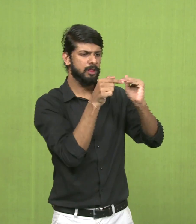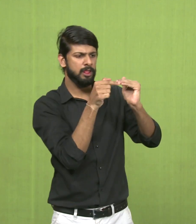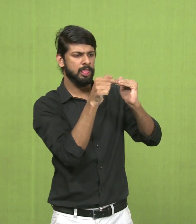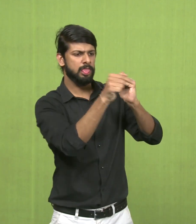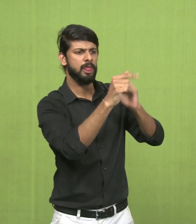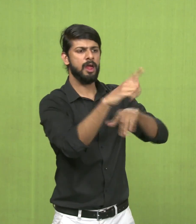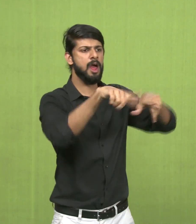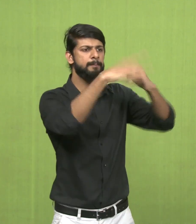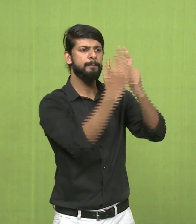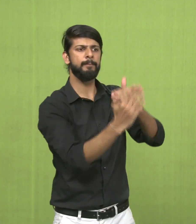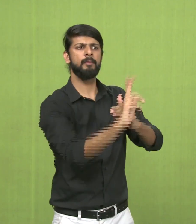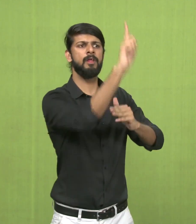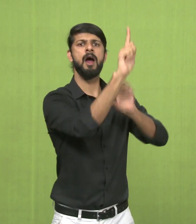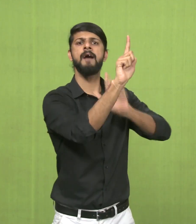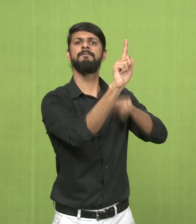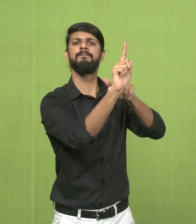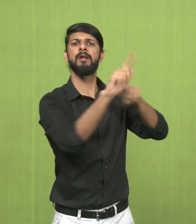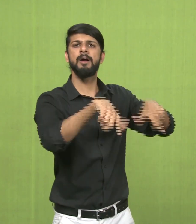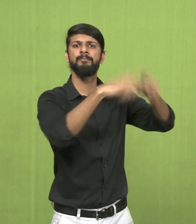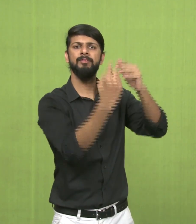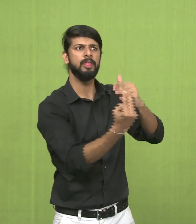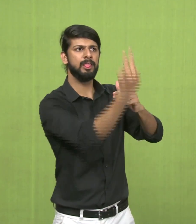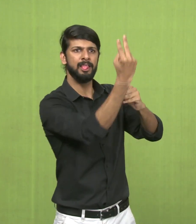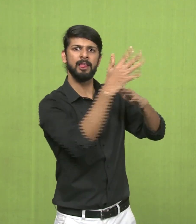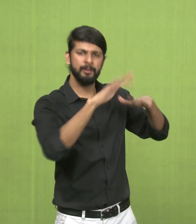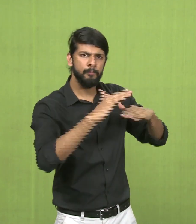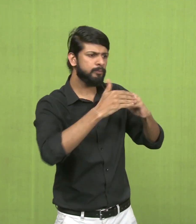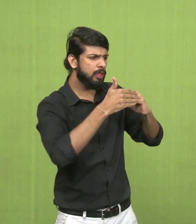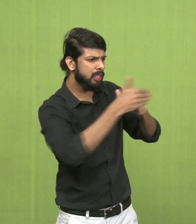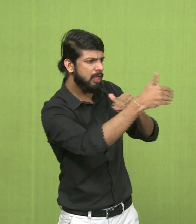near the cottage. Then the composition,